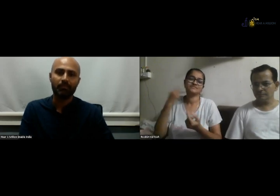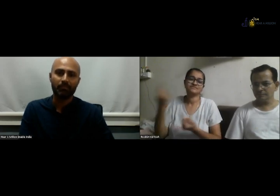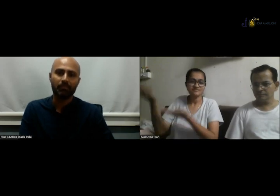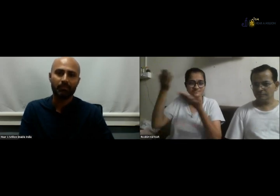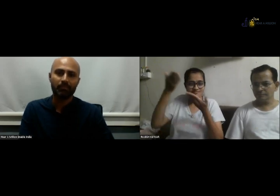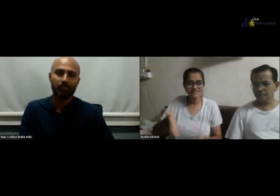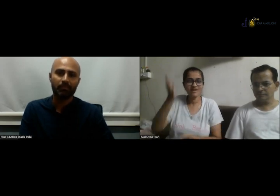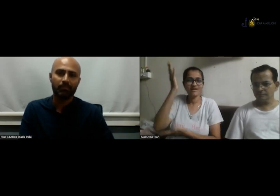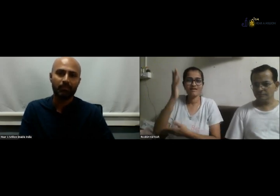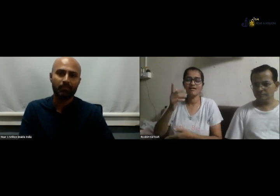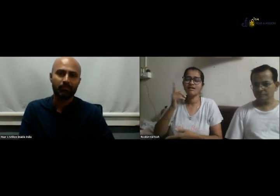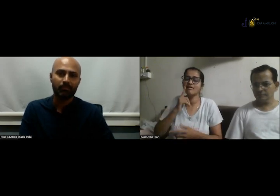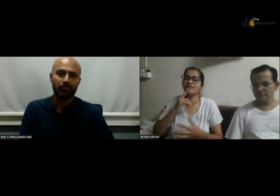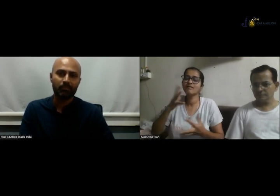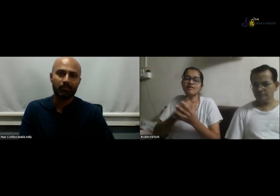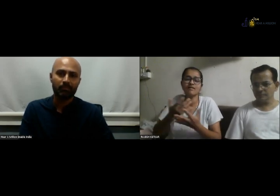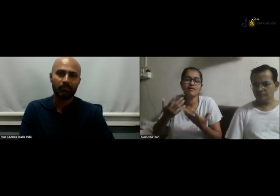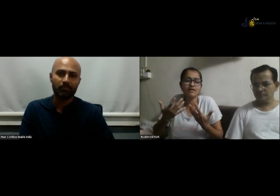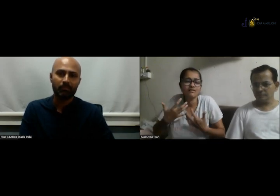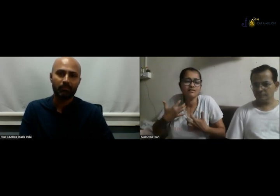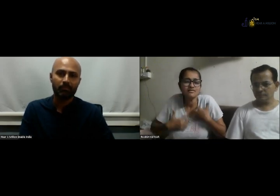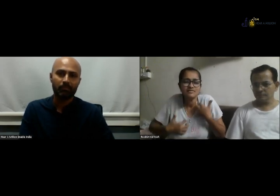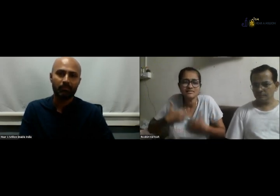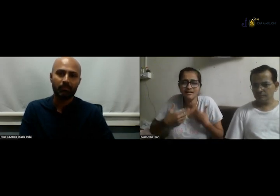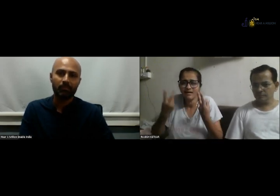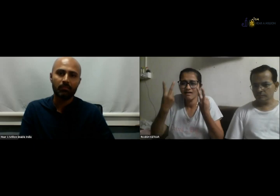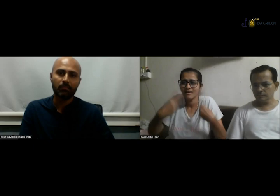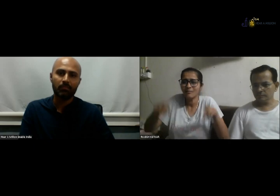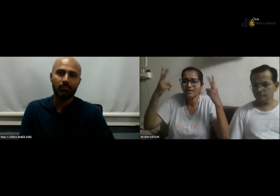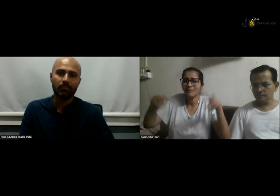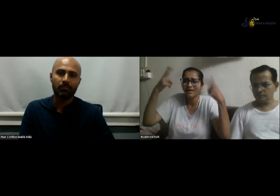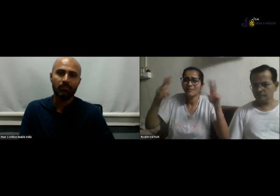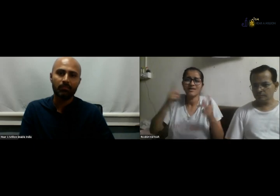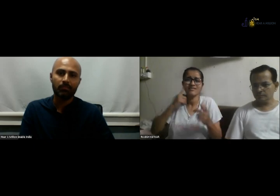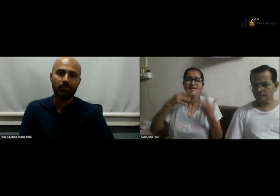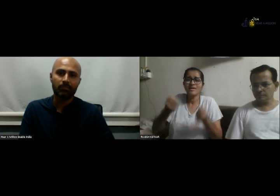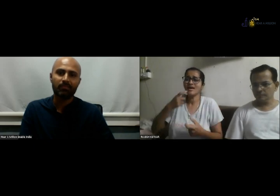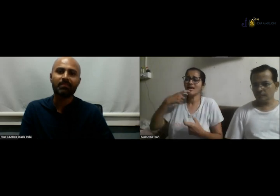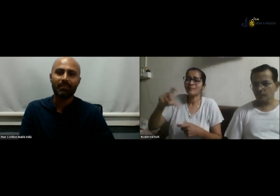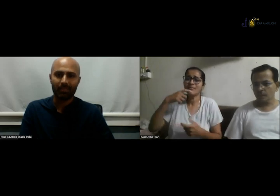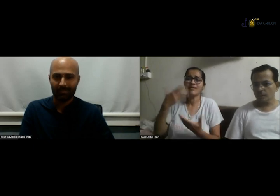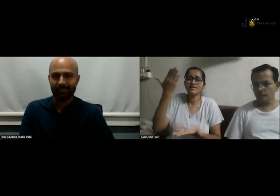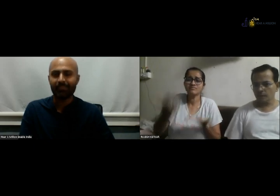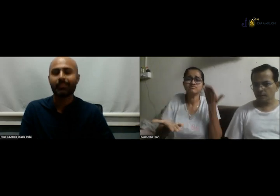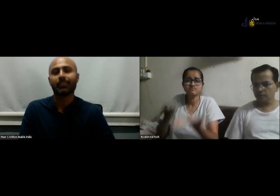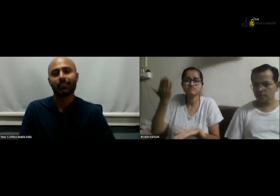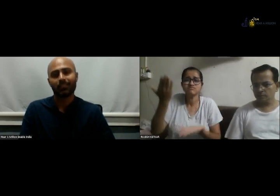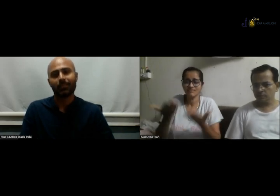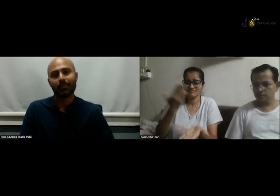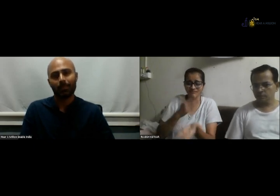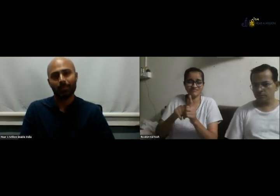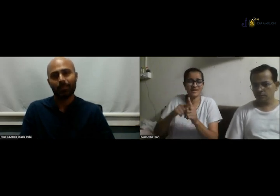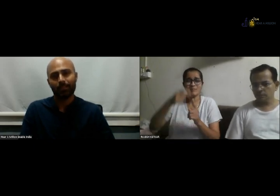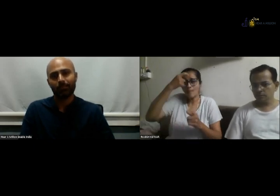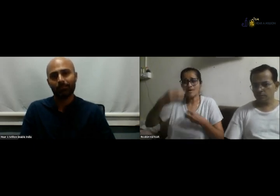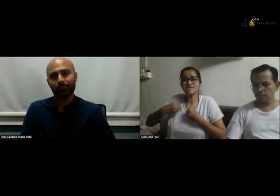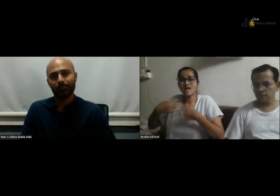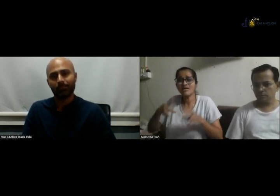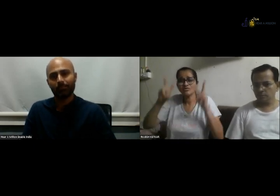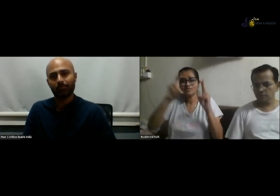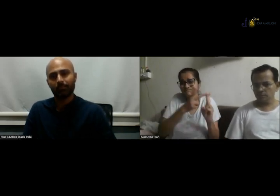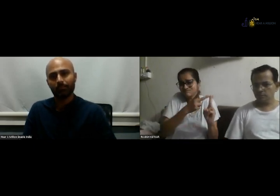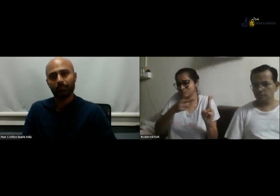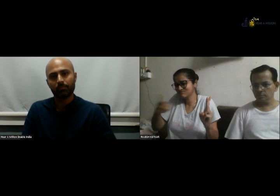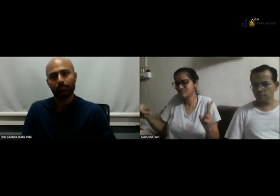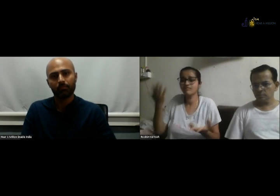that was the right time. We had Sudamni here, and she presented. There was a lot of deaf people who actually got energized, and